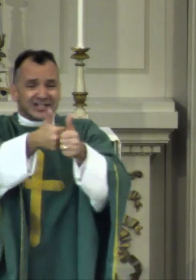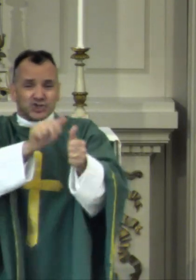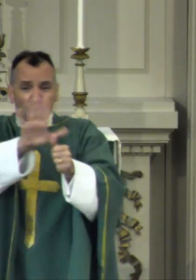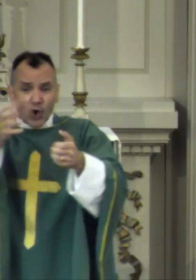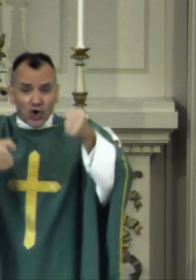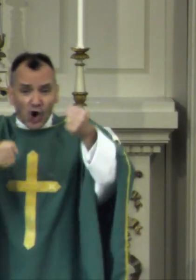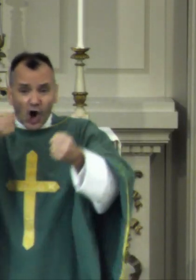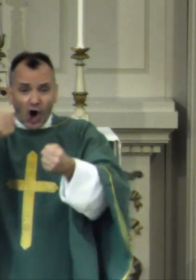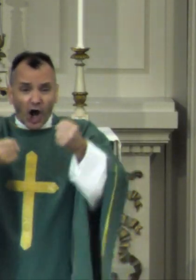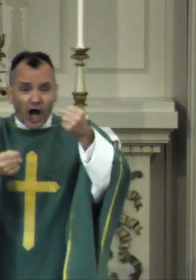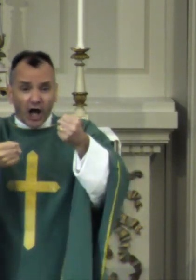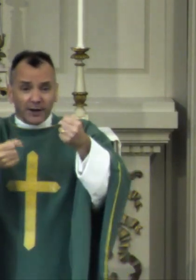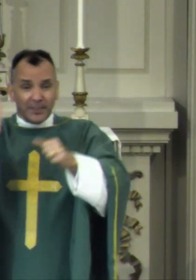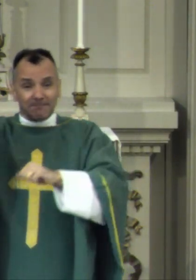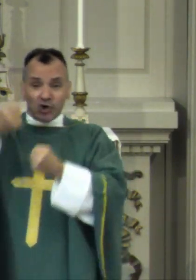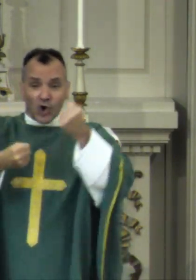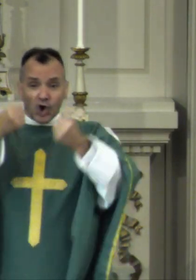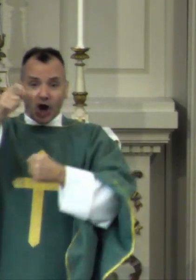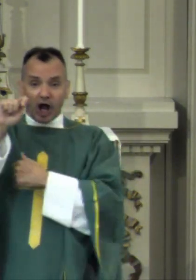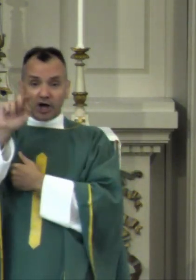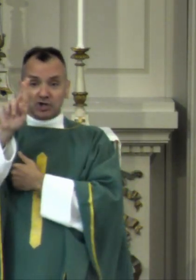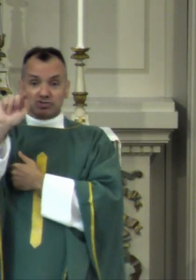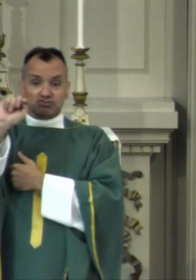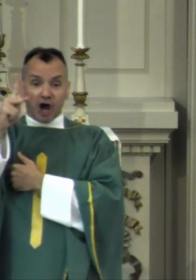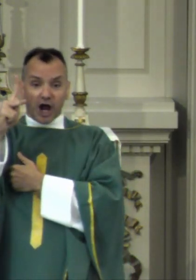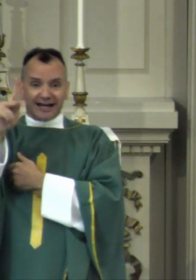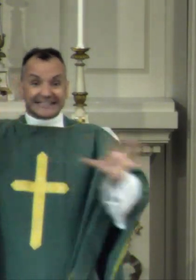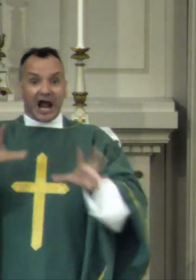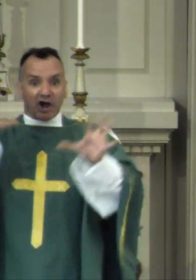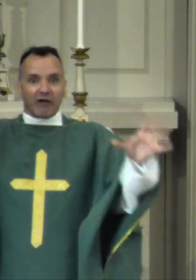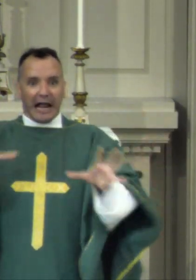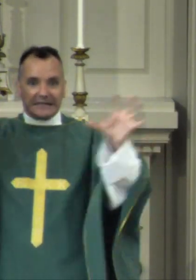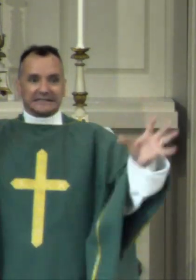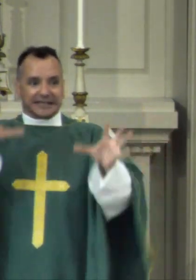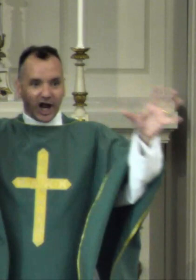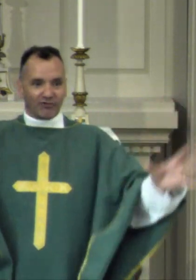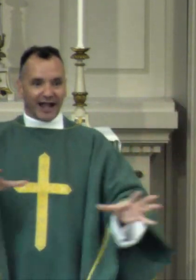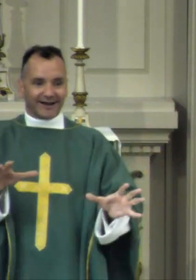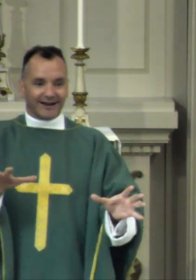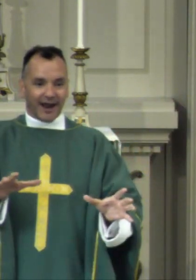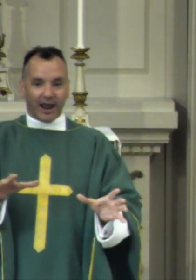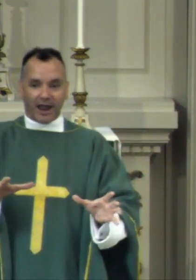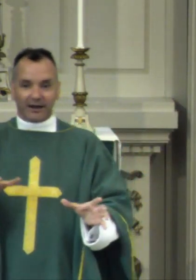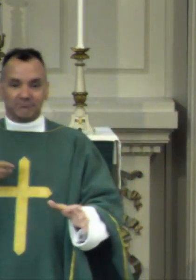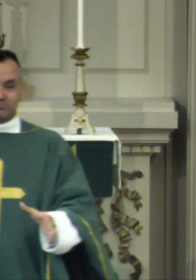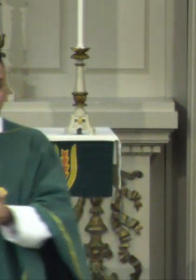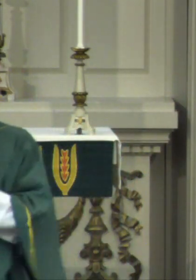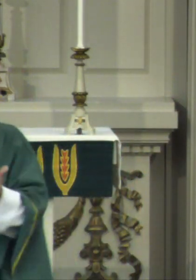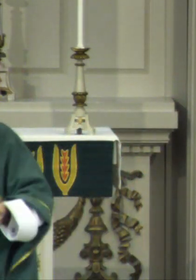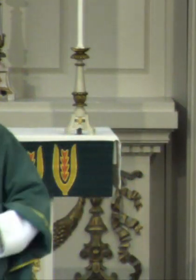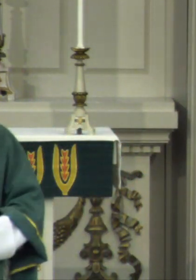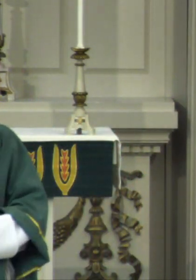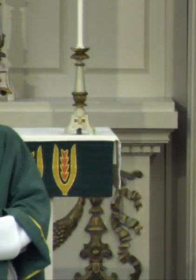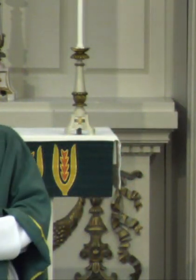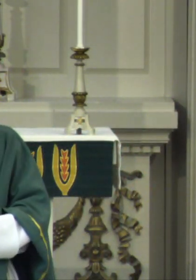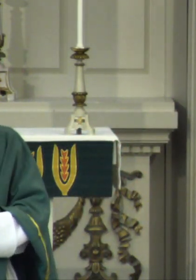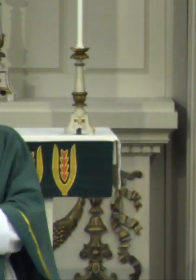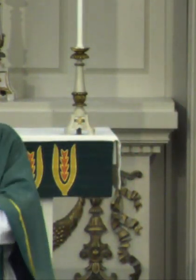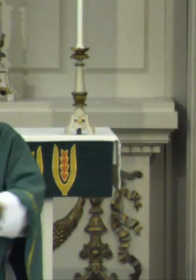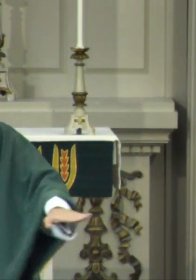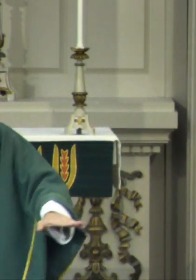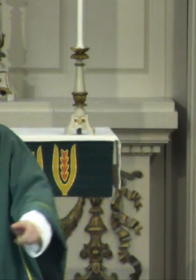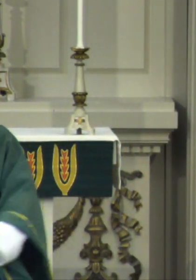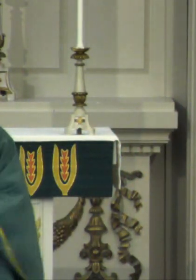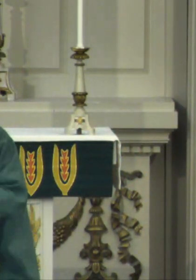come, bring candy, and you can open up the back of your car, and the kids will come dressed in the costumes, and you can give out candy to the